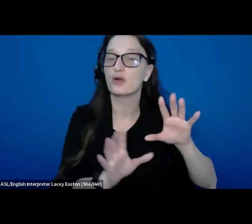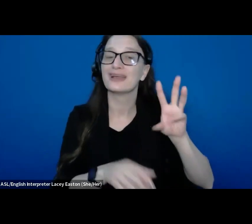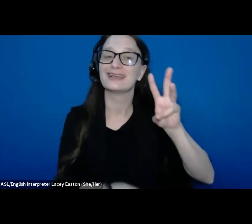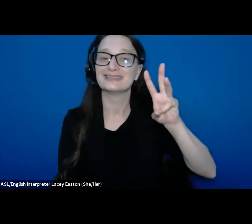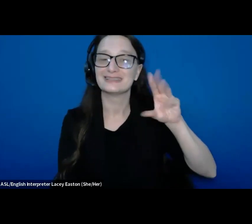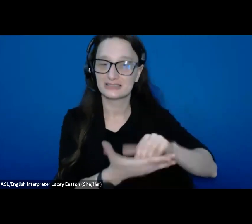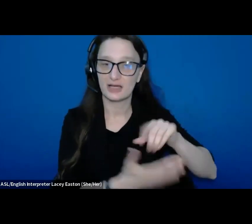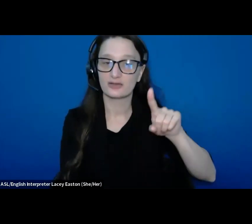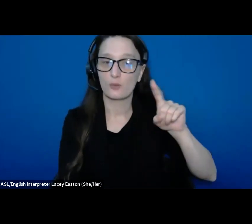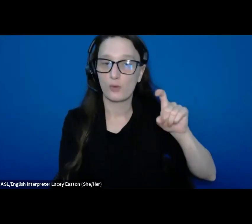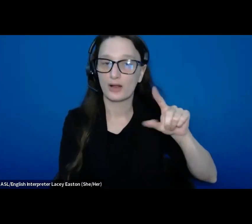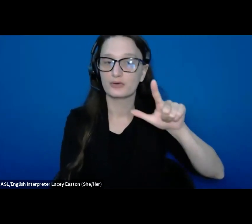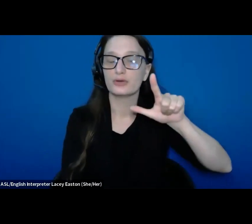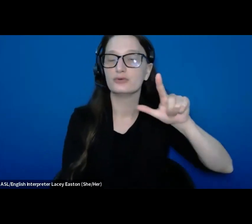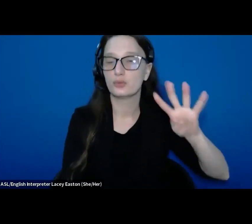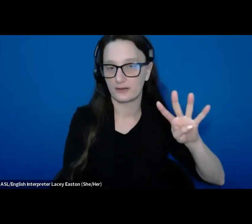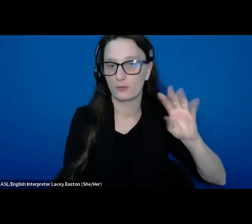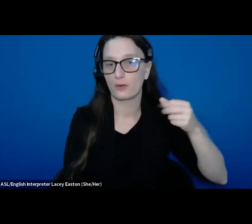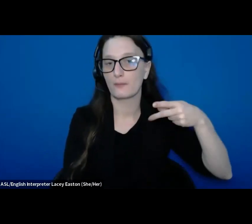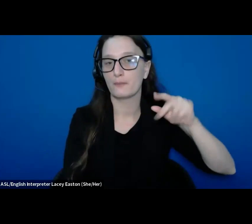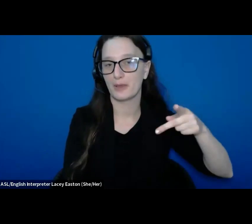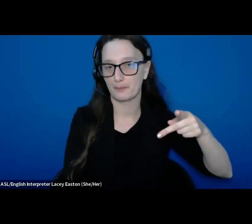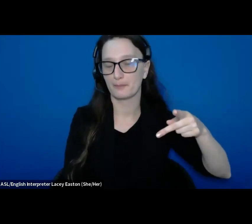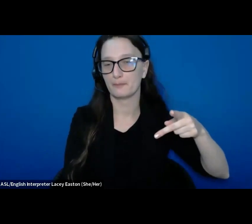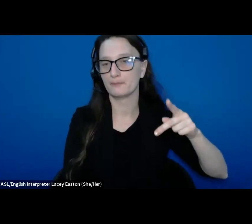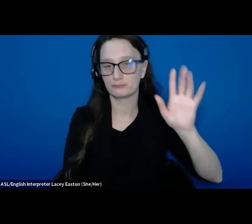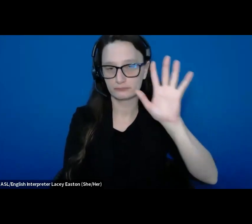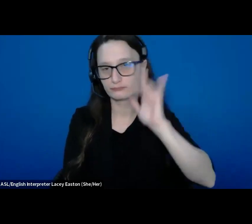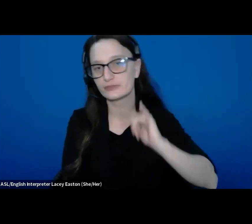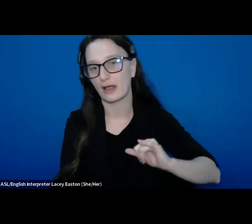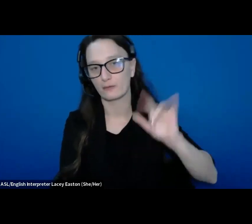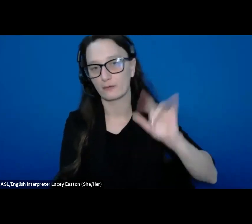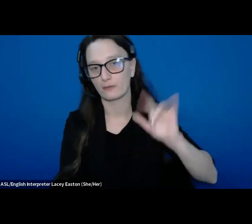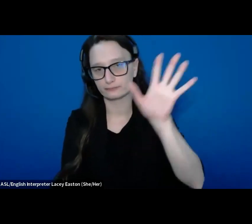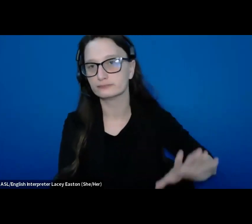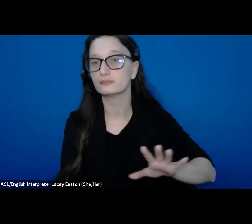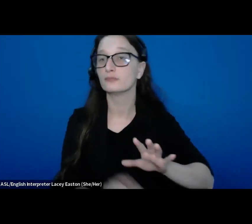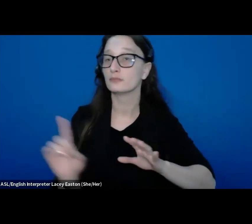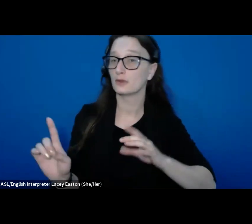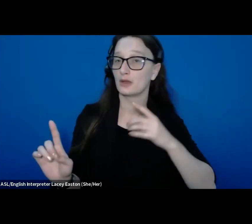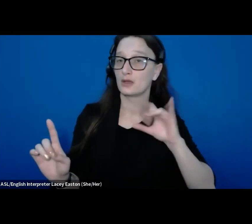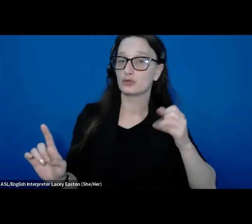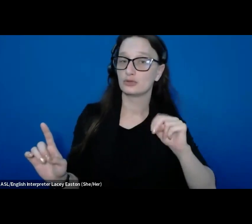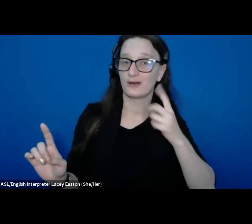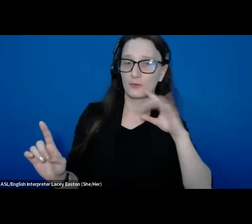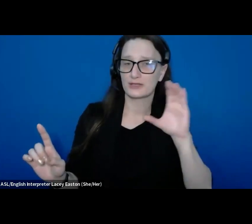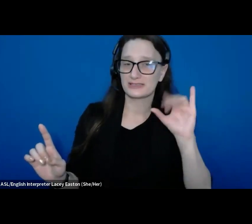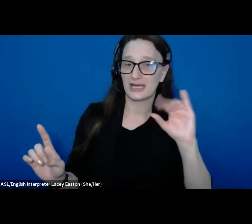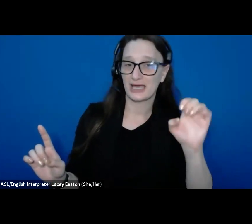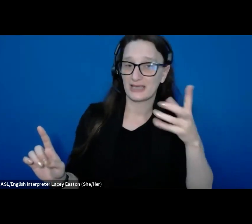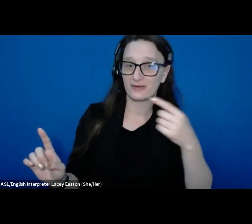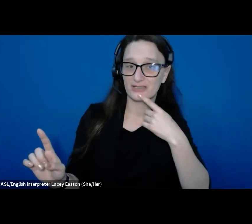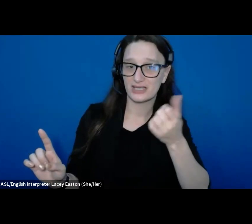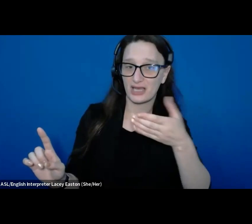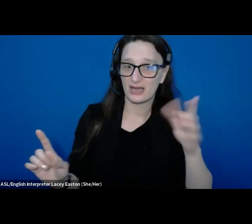6,134 PIPs that were done statewide. So For the CIE, did they say anything about all of